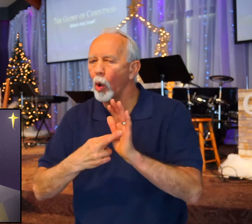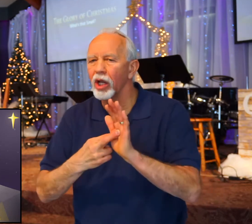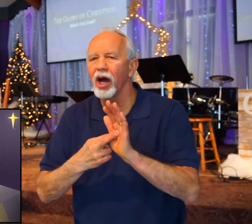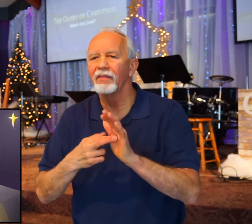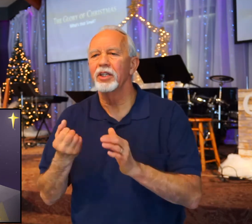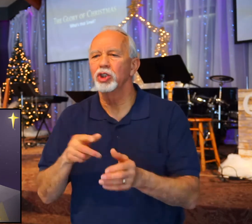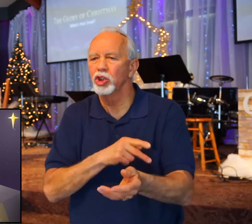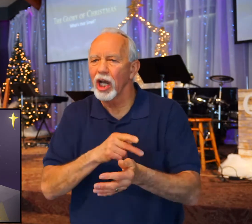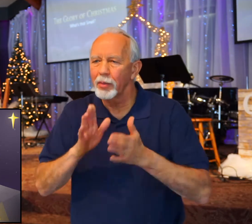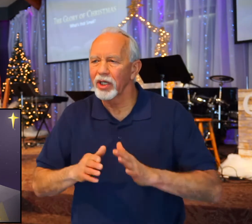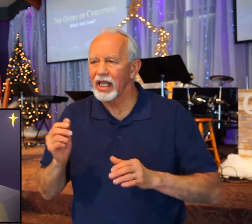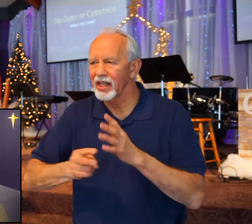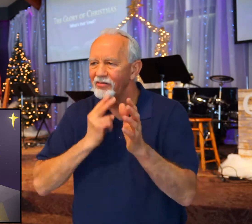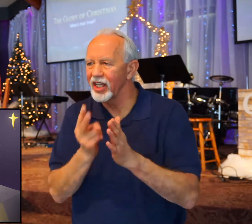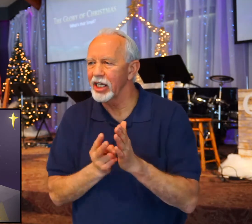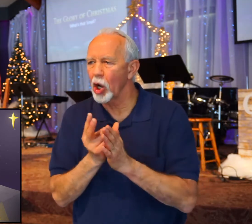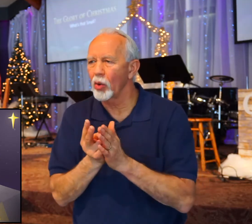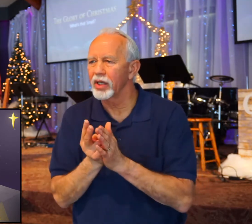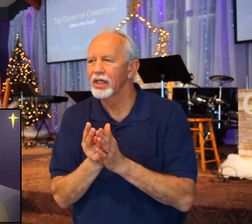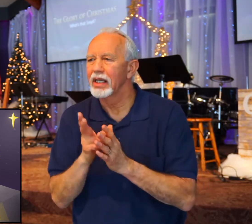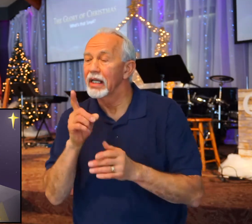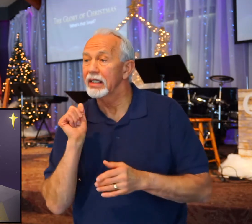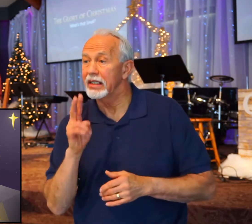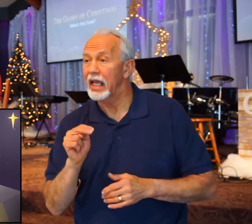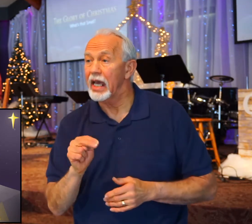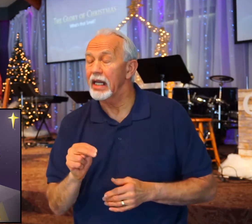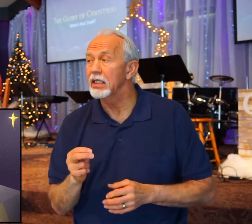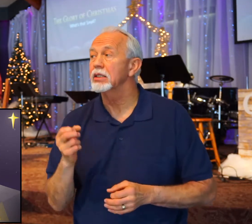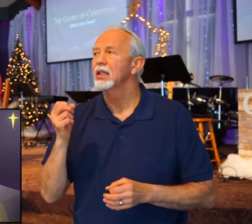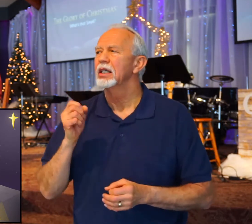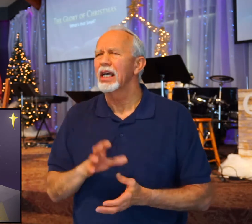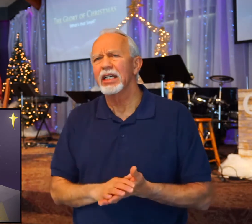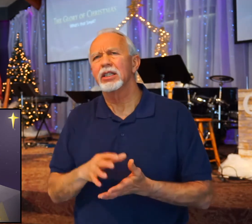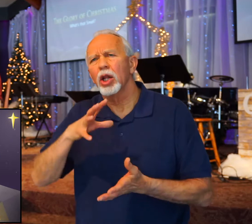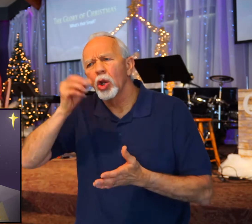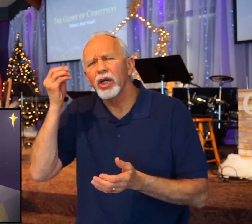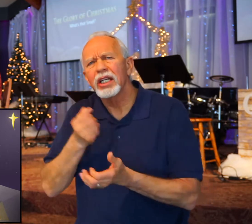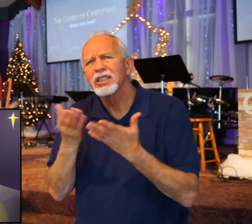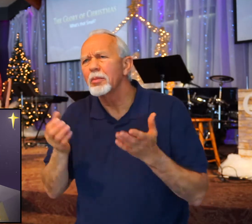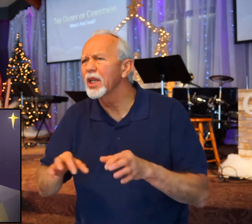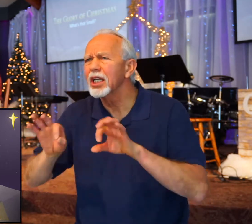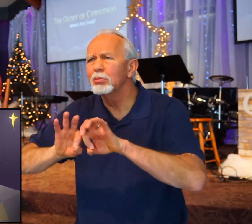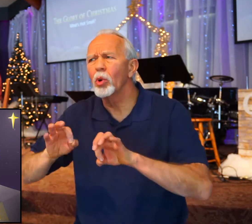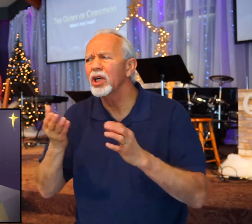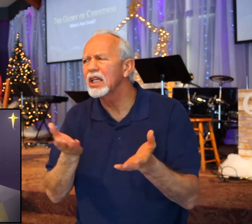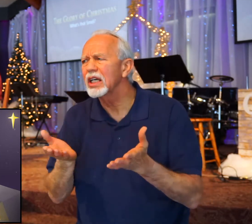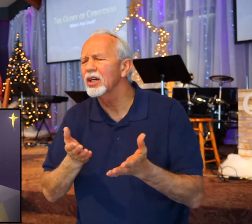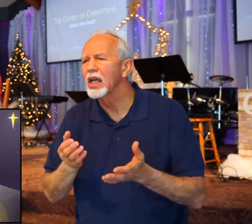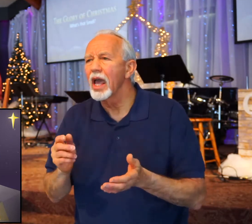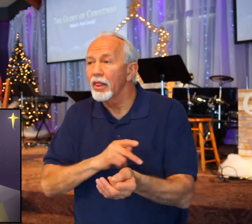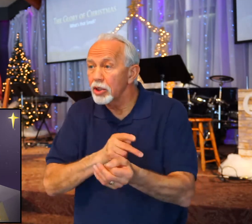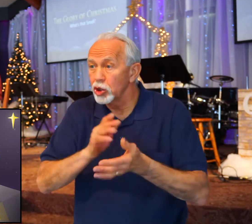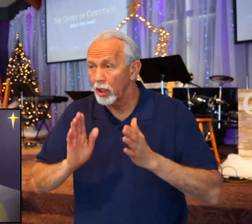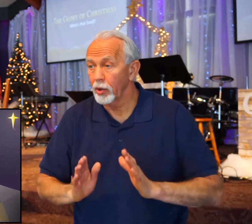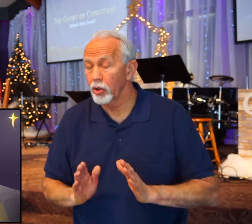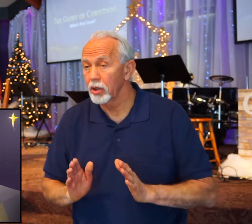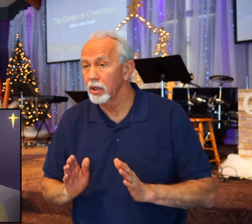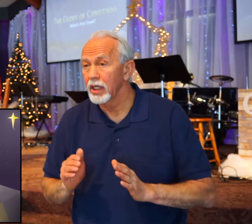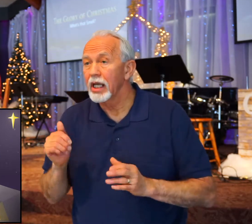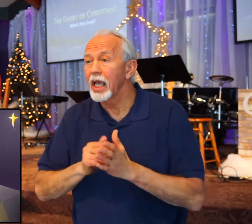But Dan really is picking up on something significant here. The shepherds in